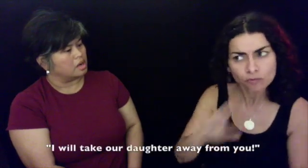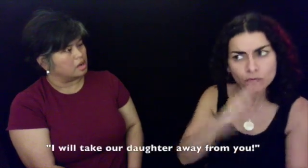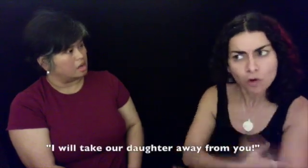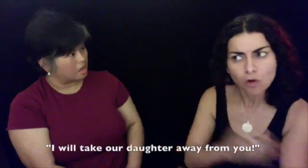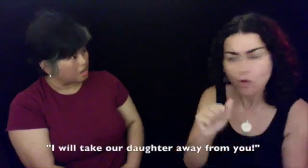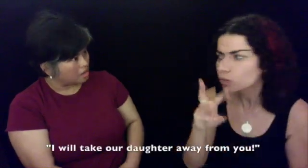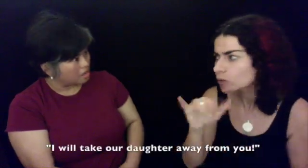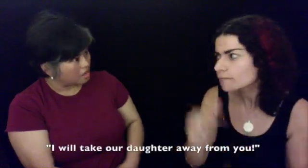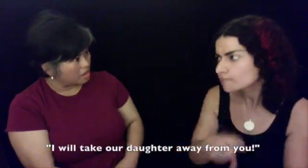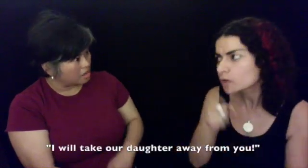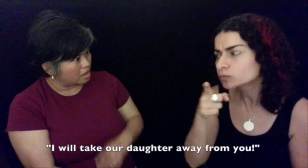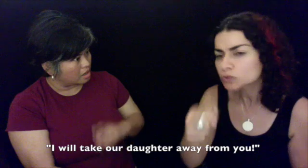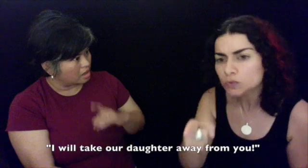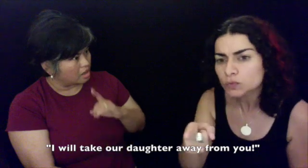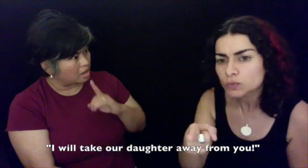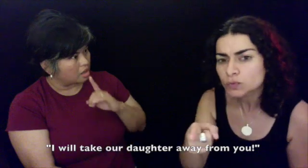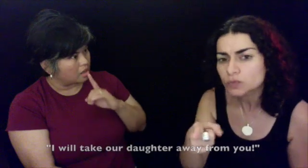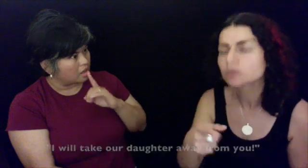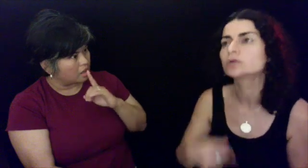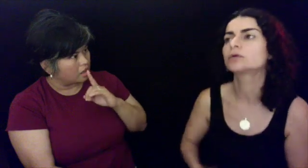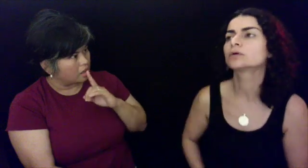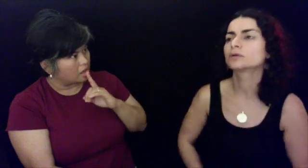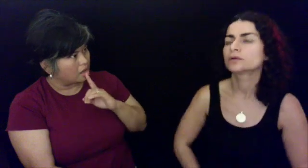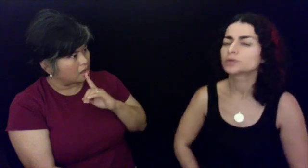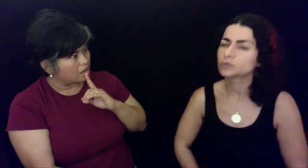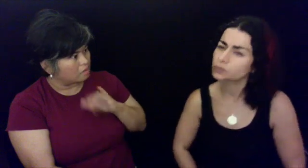"I will take our daughter away from you."